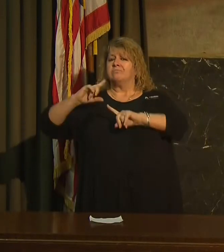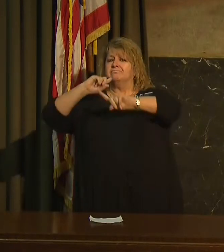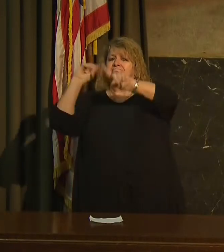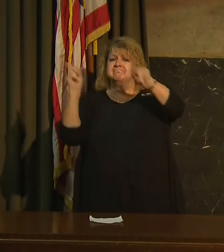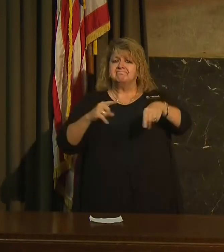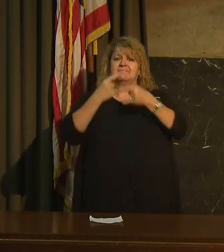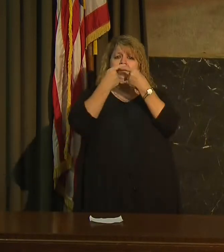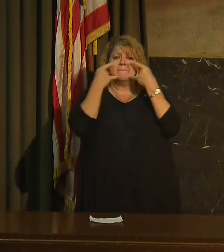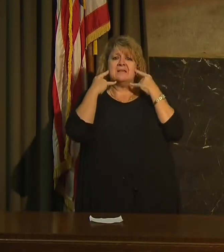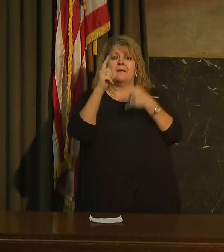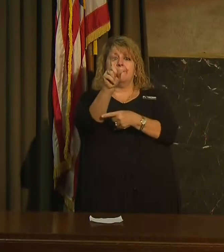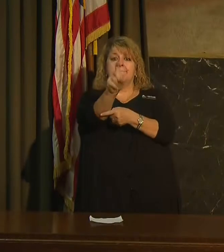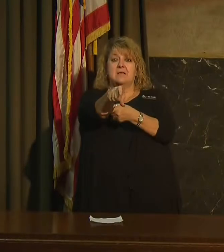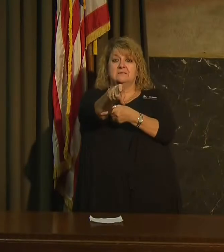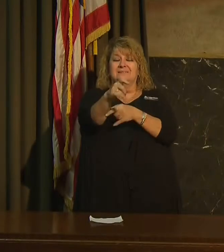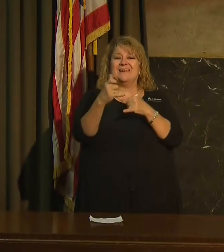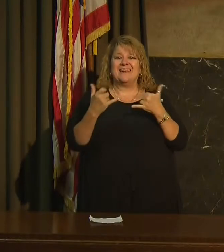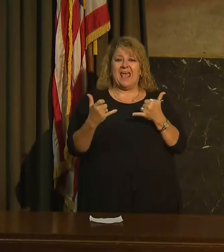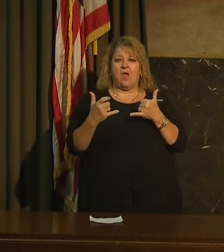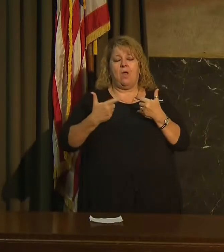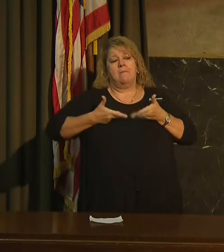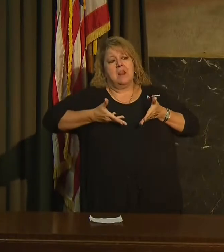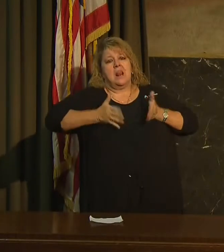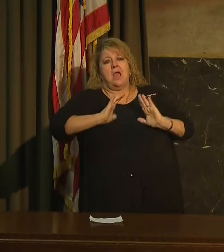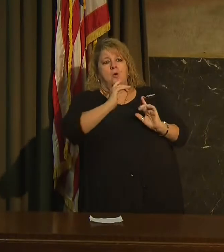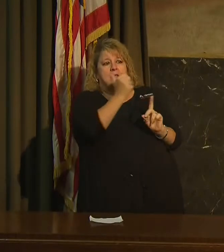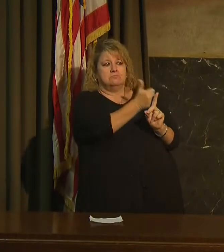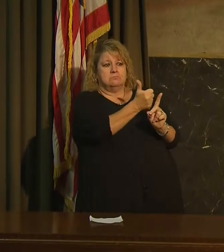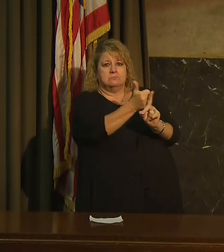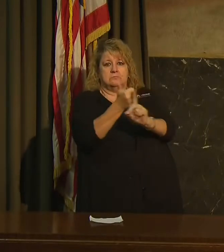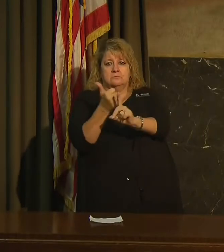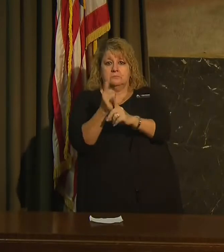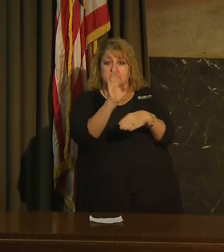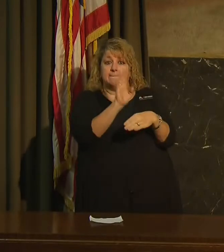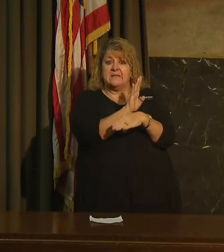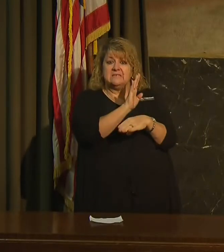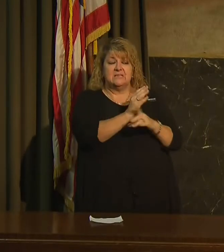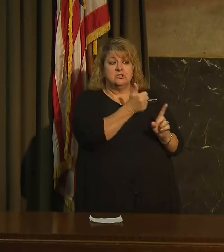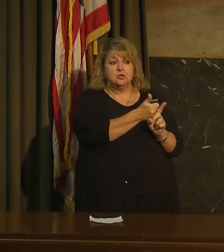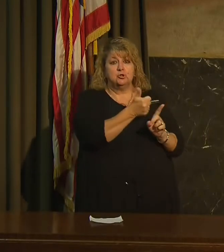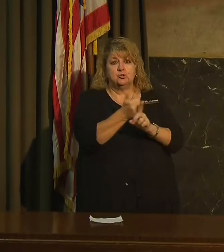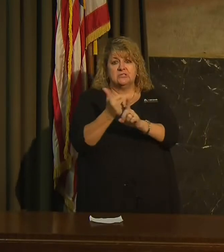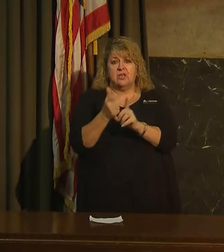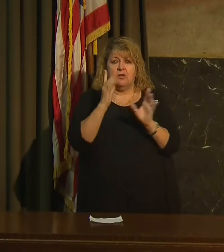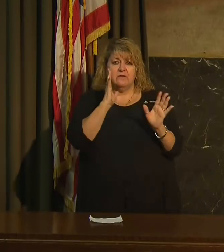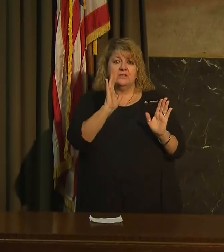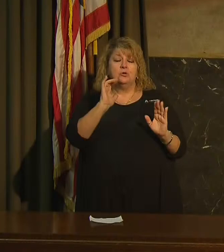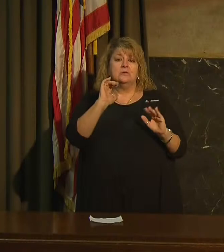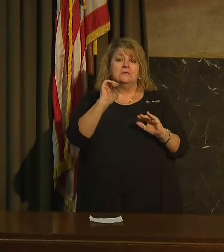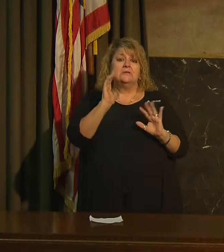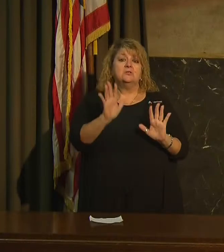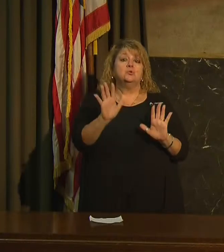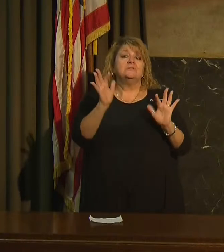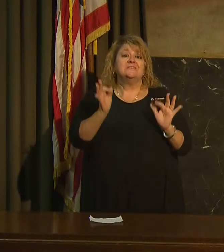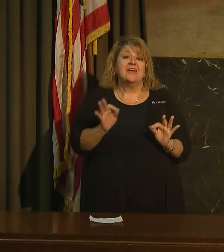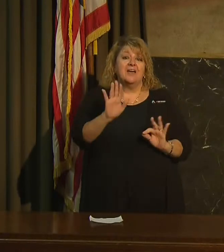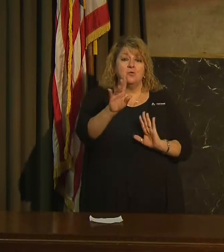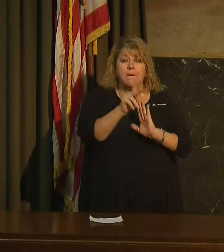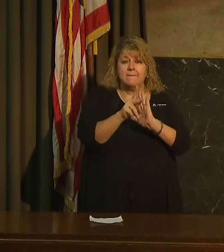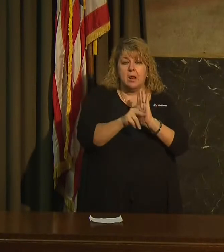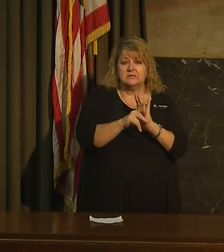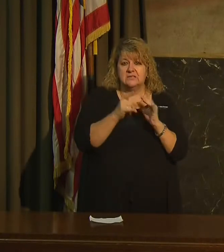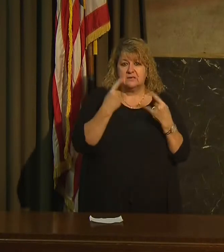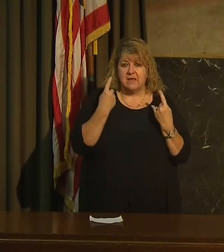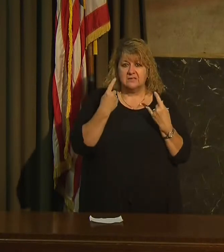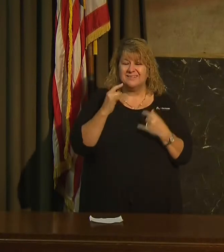owners to set their own policies regarding masks. And of course, that's not any real change in the